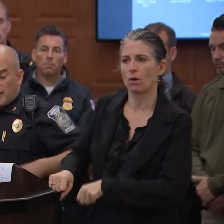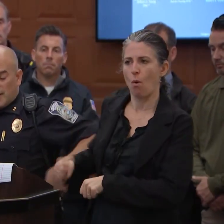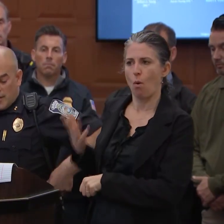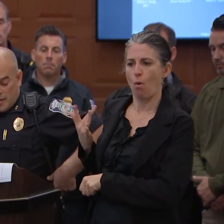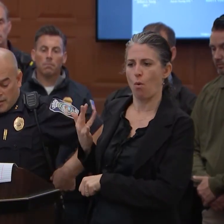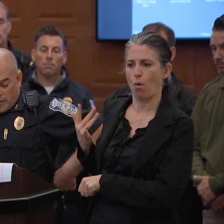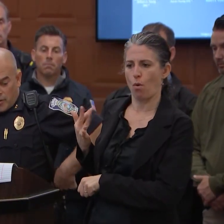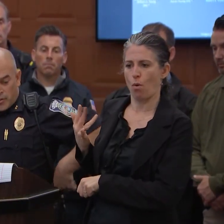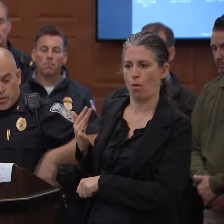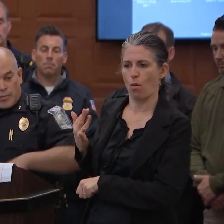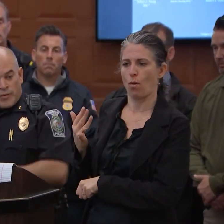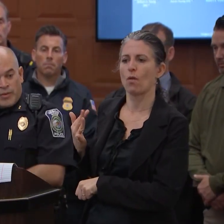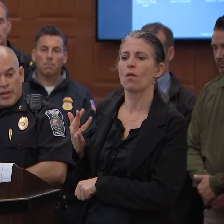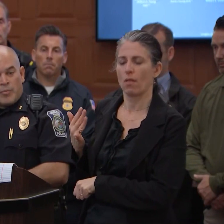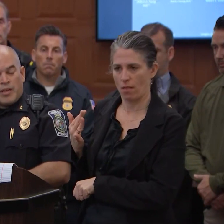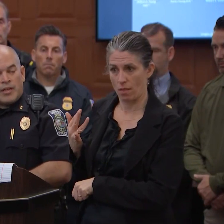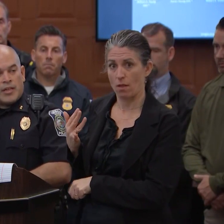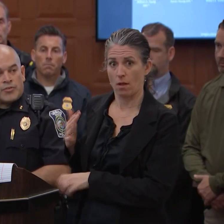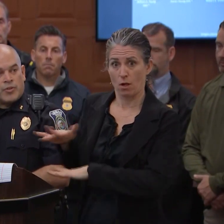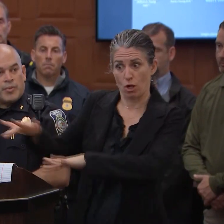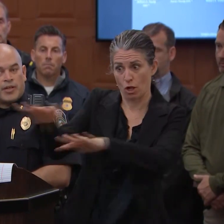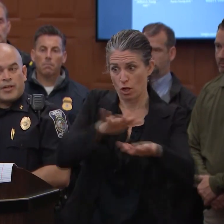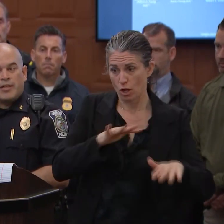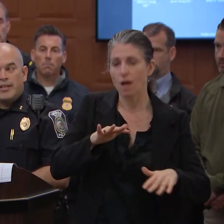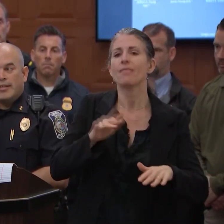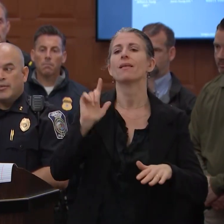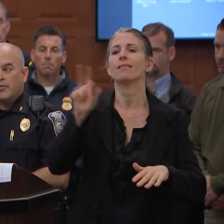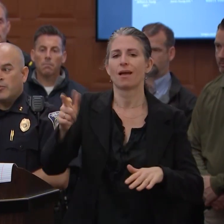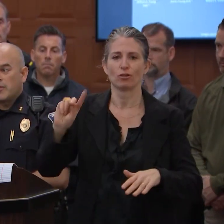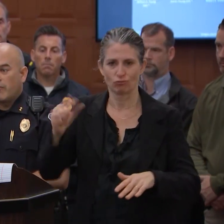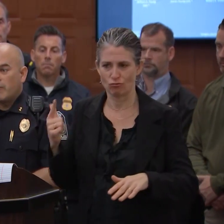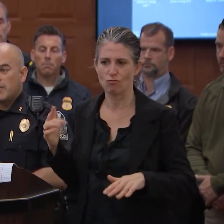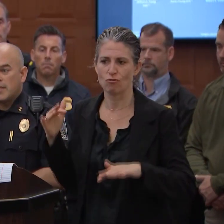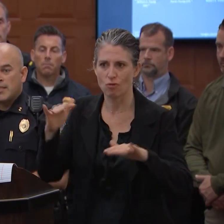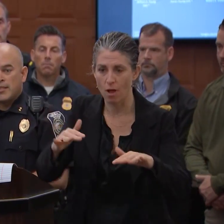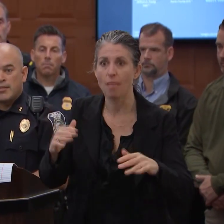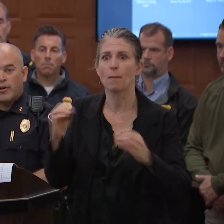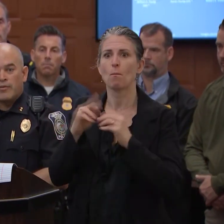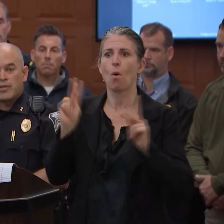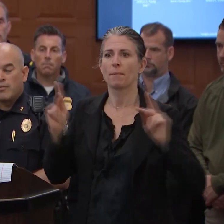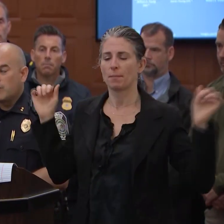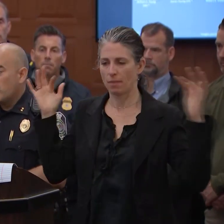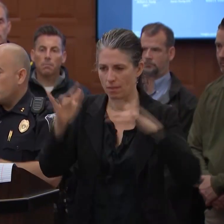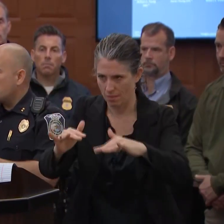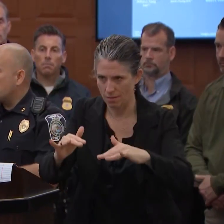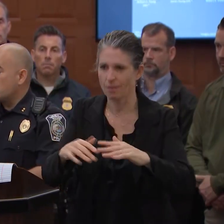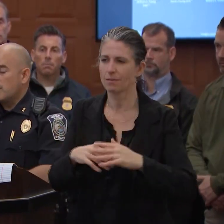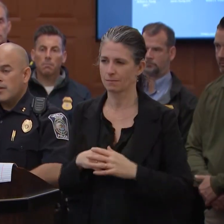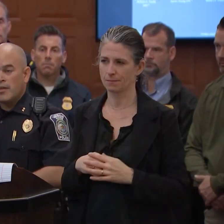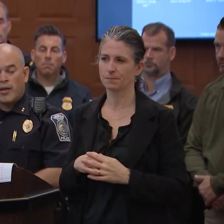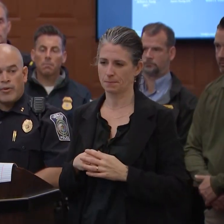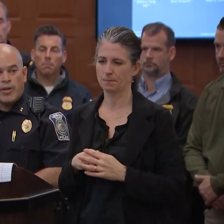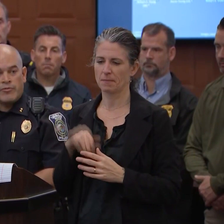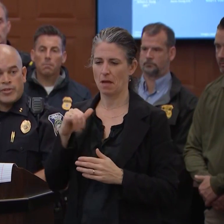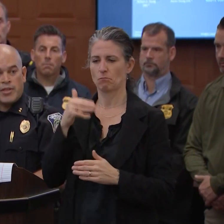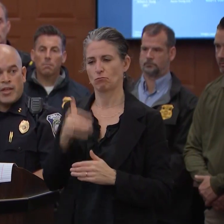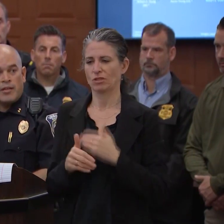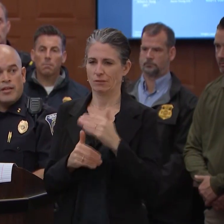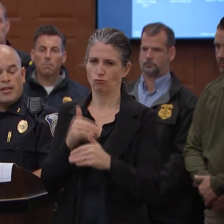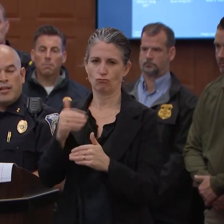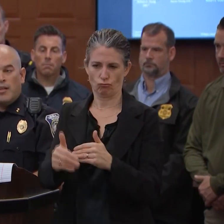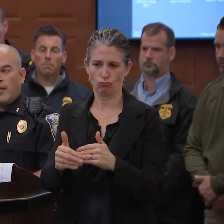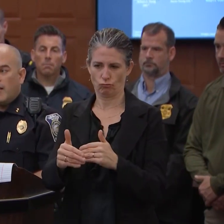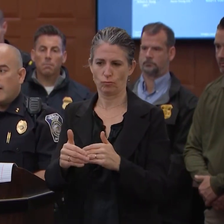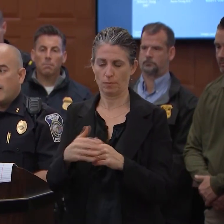thing, on top of it being an industrial park, numerous different businesses. Obviously, there was one business that we were interested